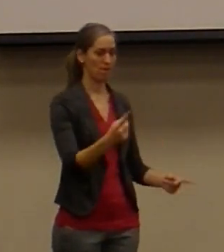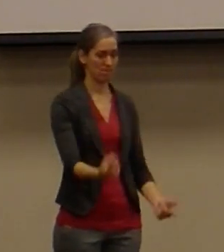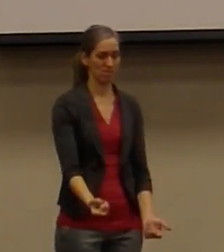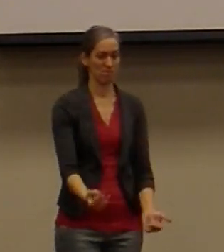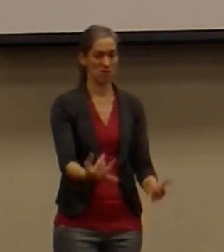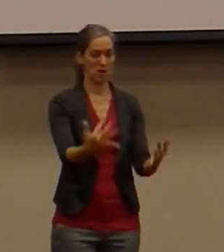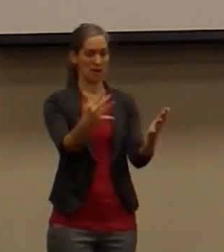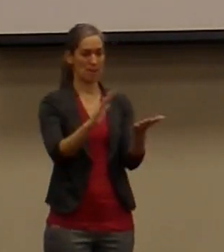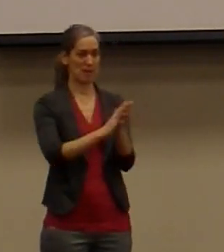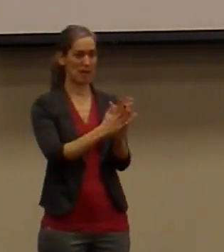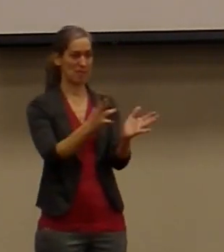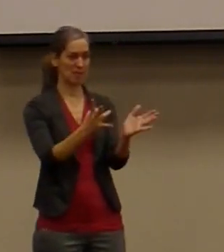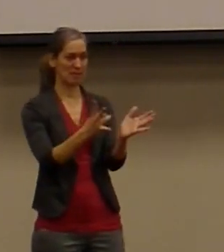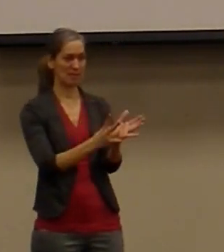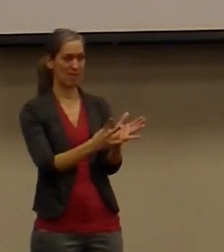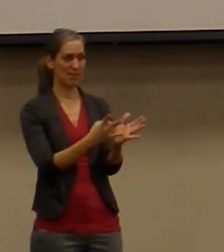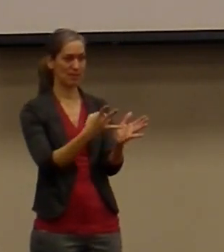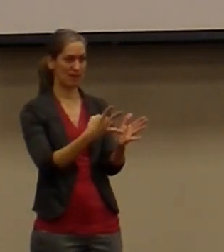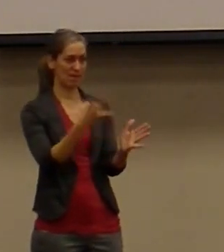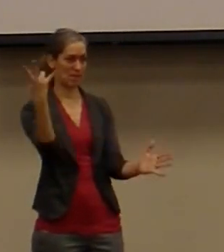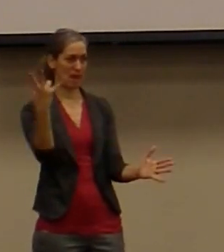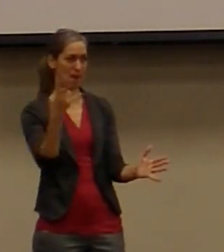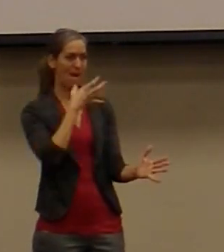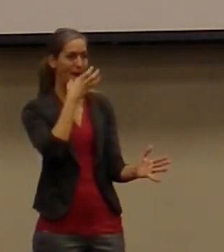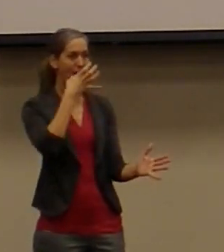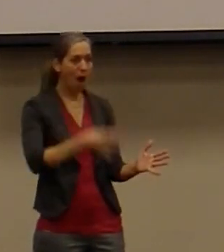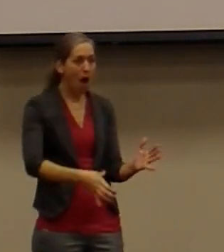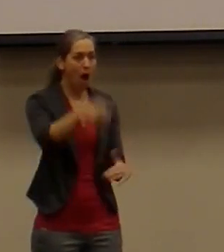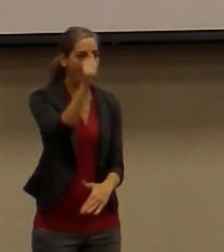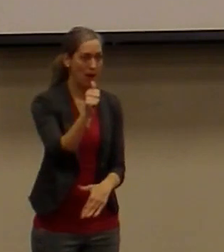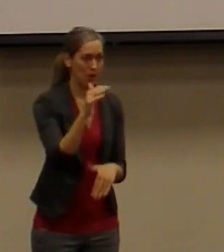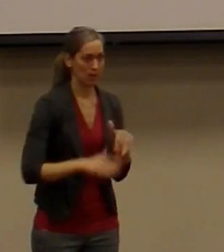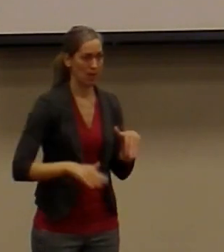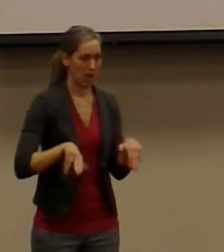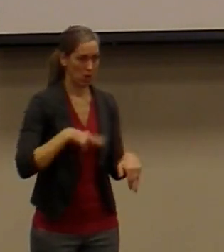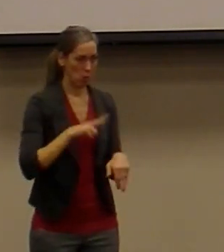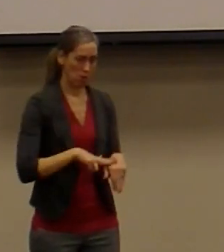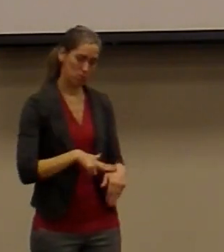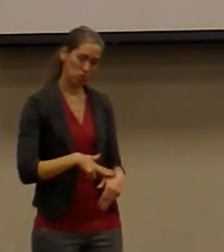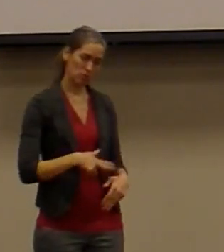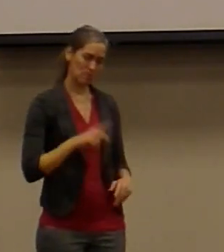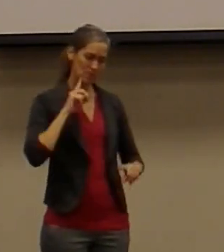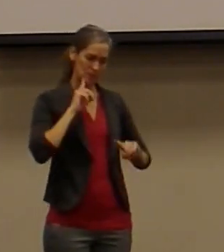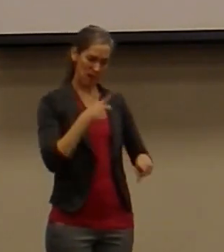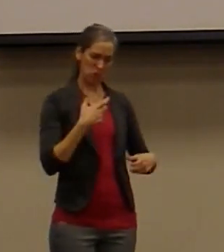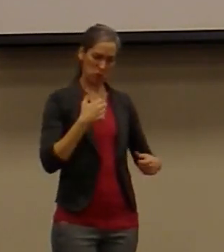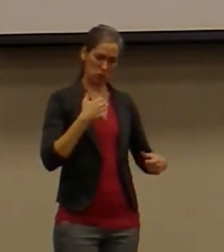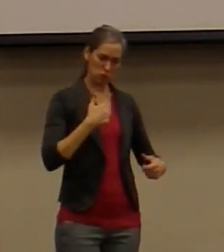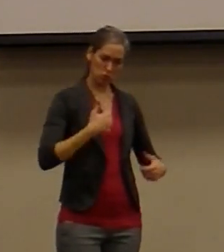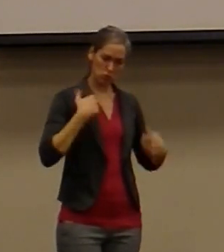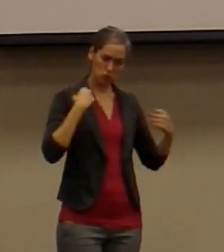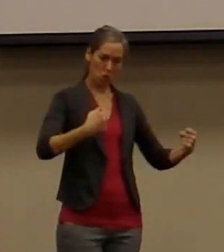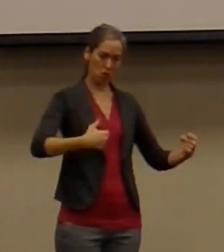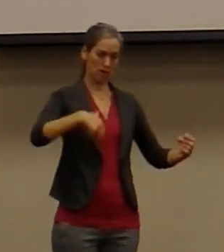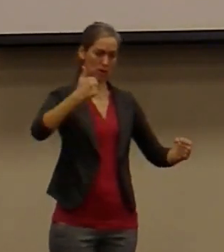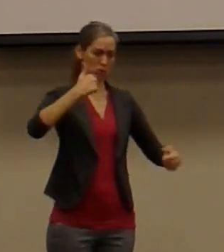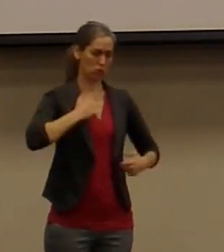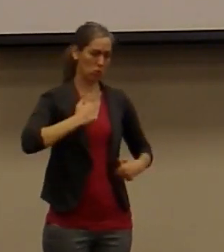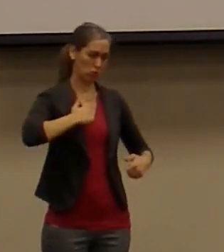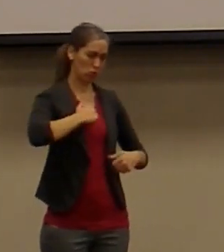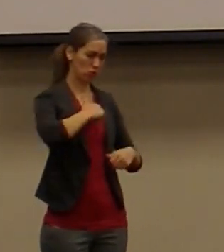heated 7 times hotter than usual, and commanded some of the strongest soldiers in his army to tie up Shadrach, Meshach,